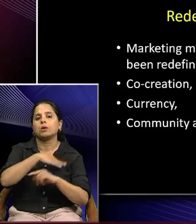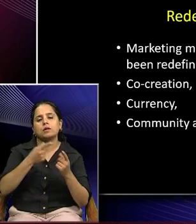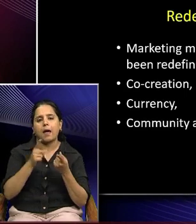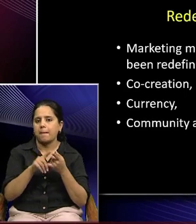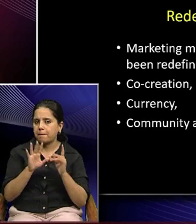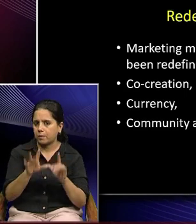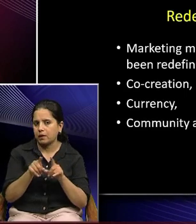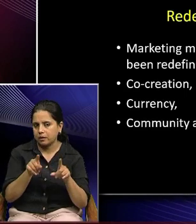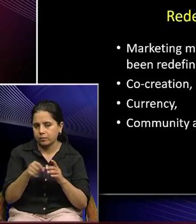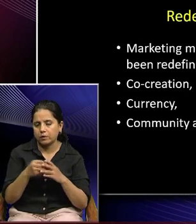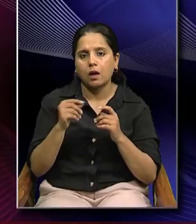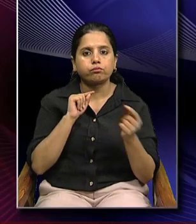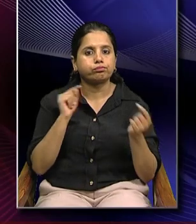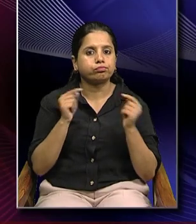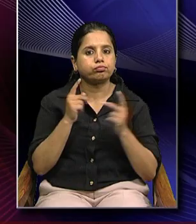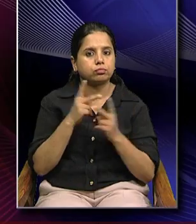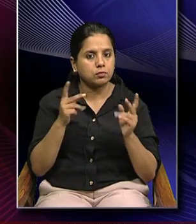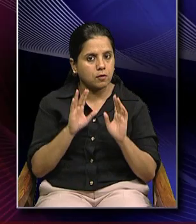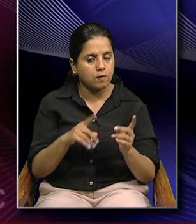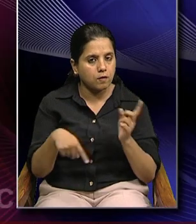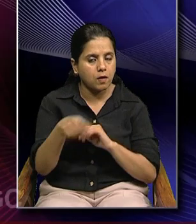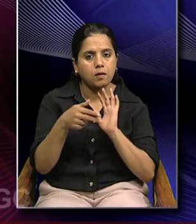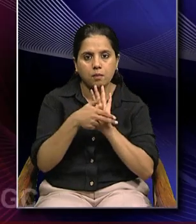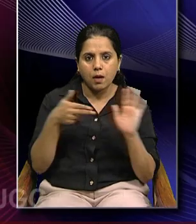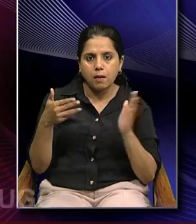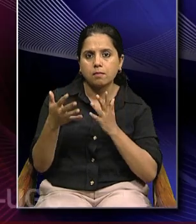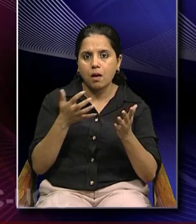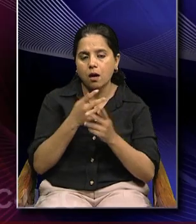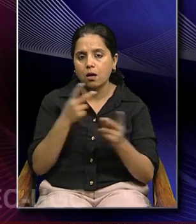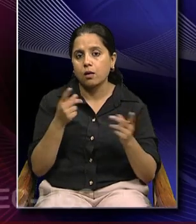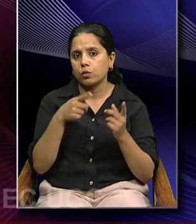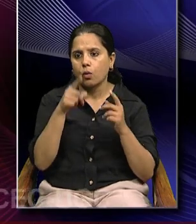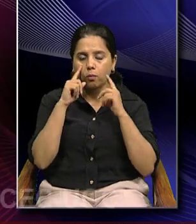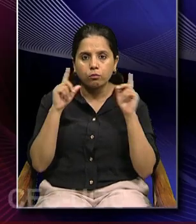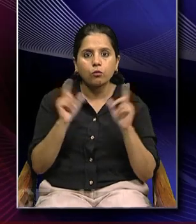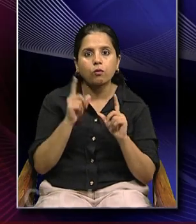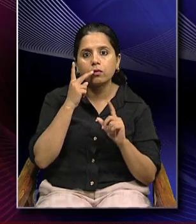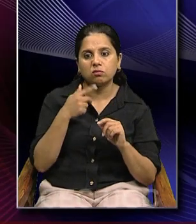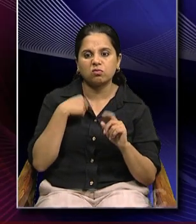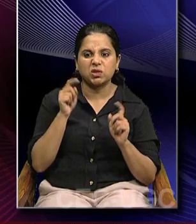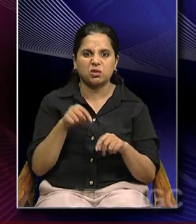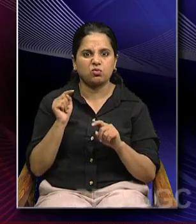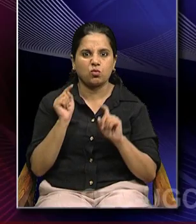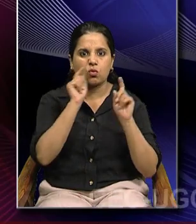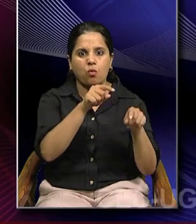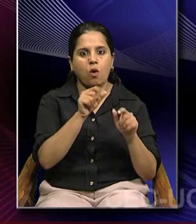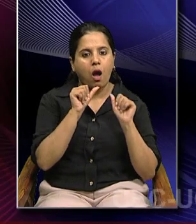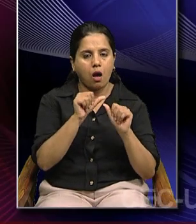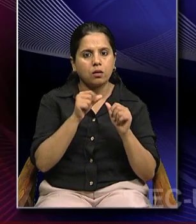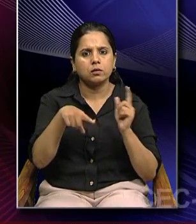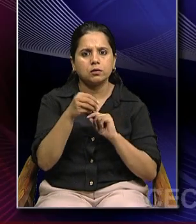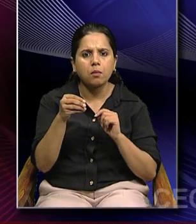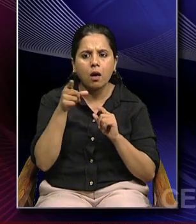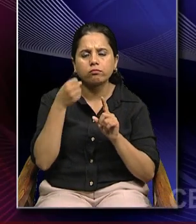there is a debate going on with regard to your brand as a marketer. You are witnessing that I need to go and answer, and you find some